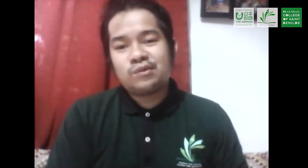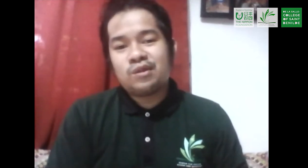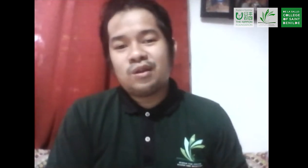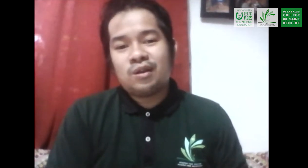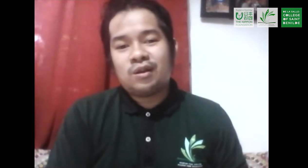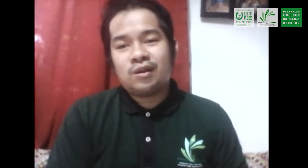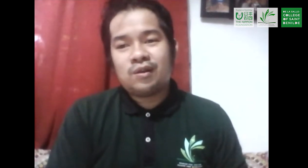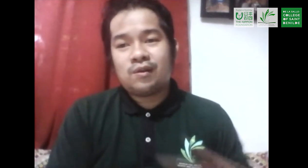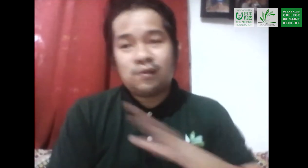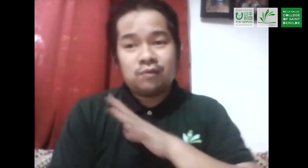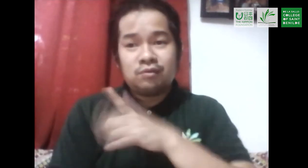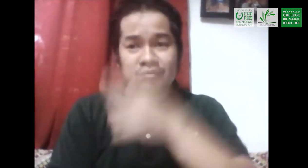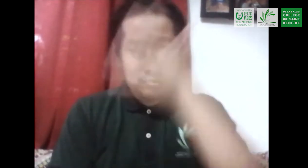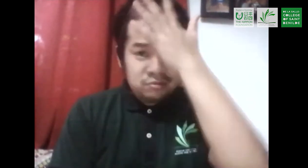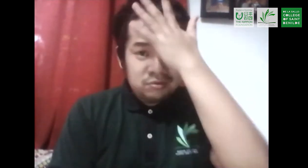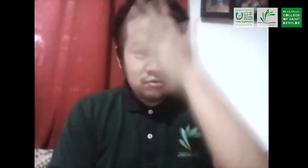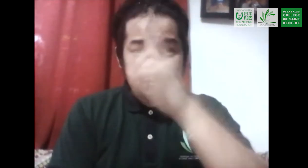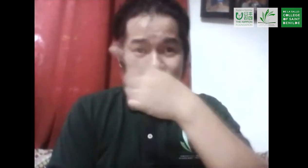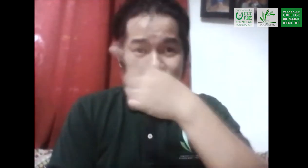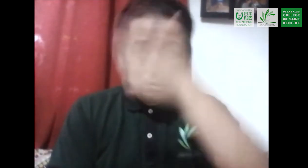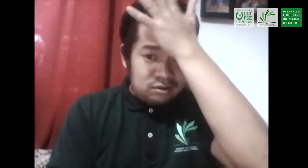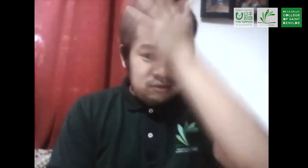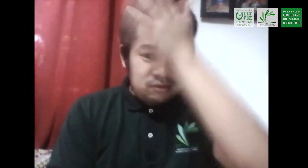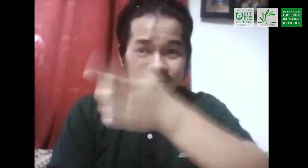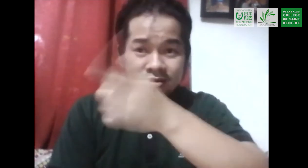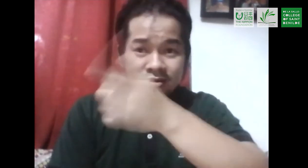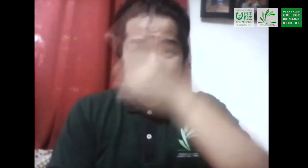Artie's raising his hand, Dr. Woody.